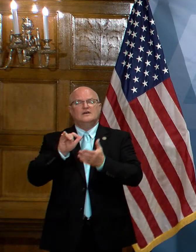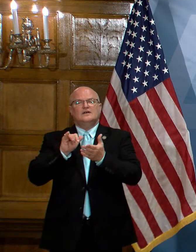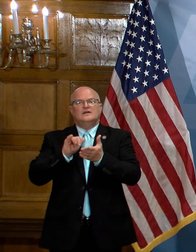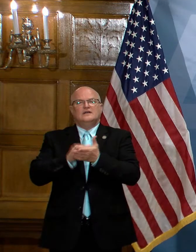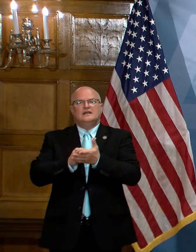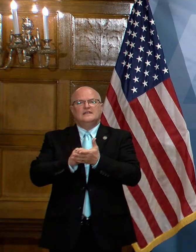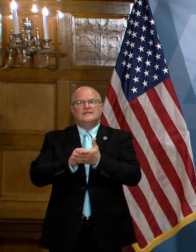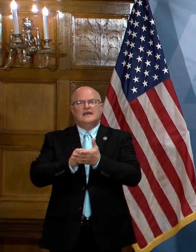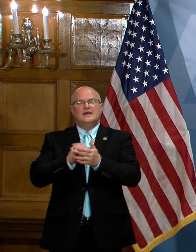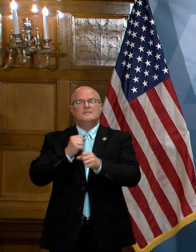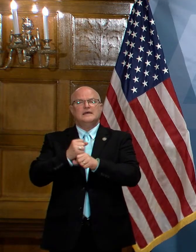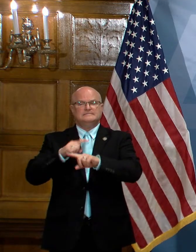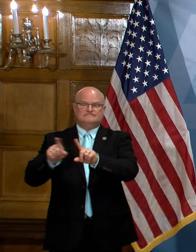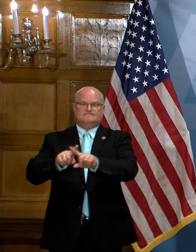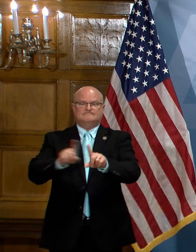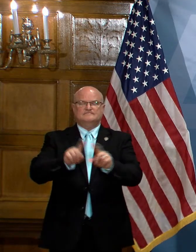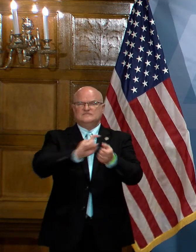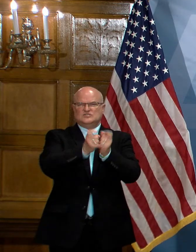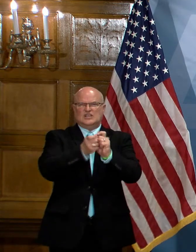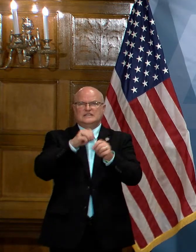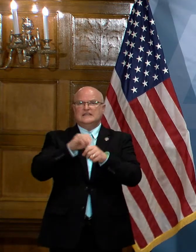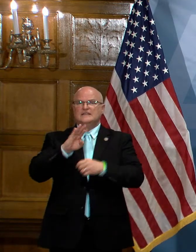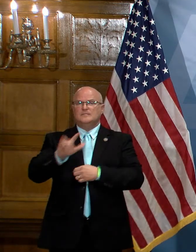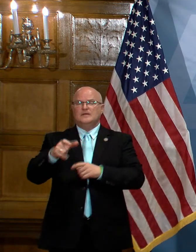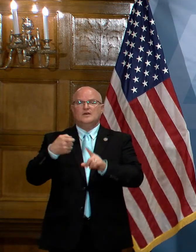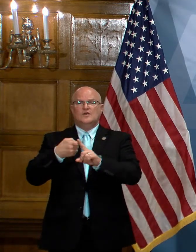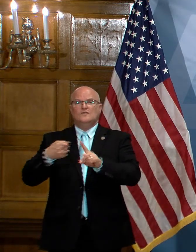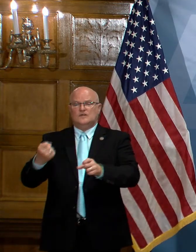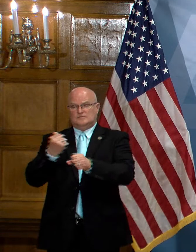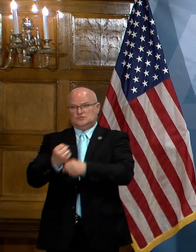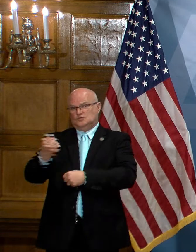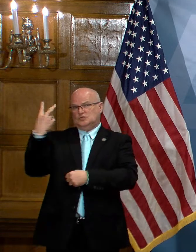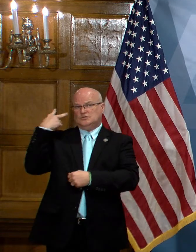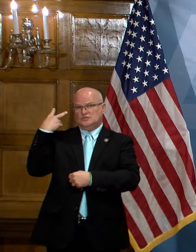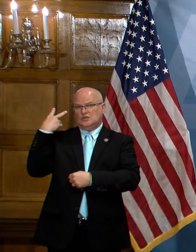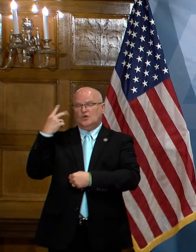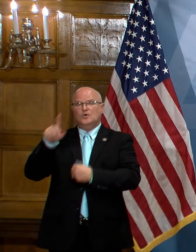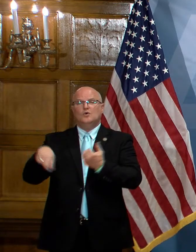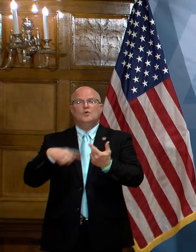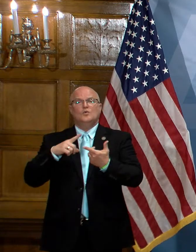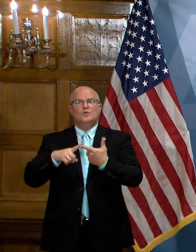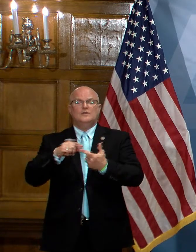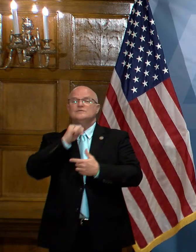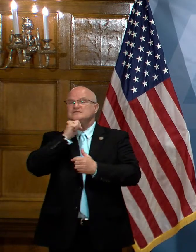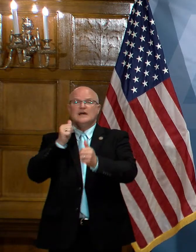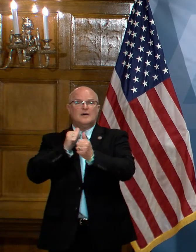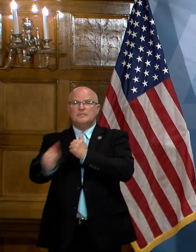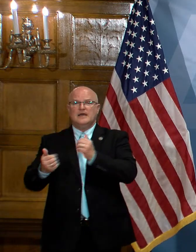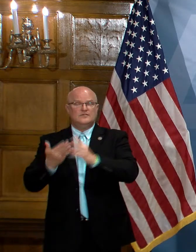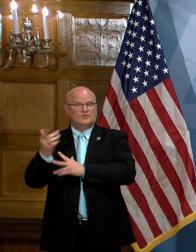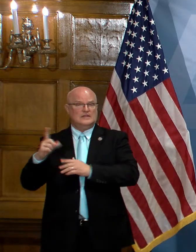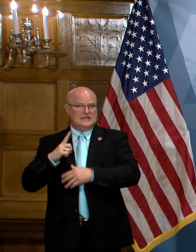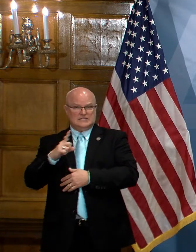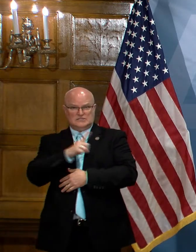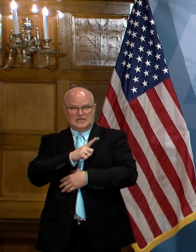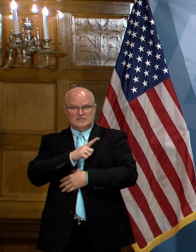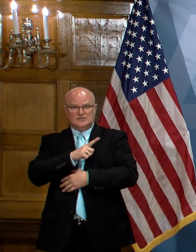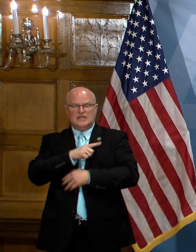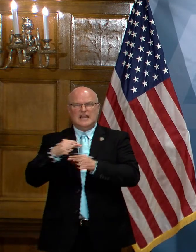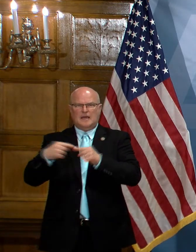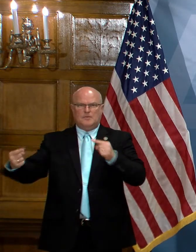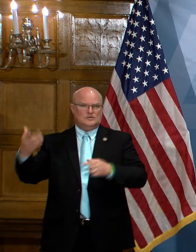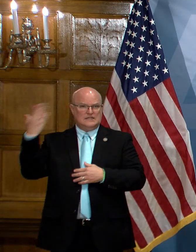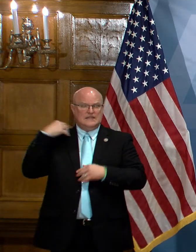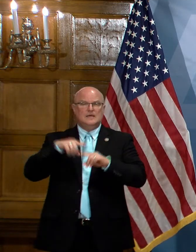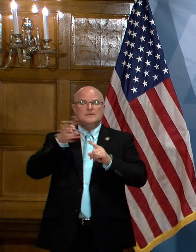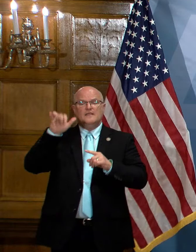that, and they've made a number of other changes in the bill from 2 years ago when it was not passed through the legislature, and I opposed it